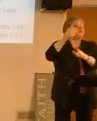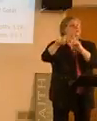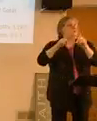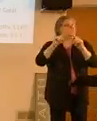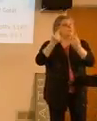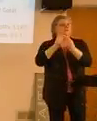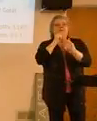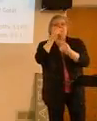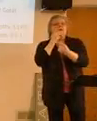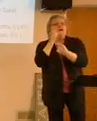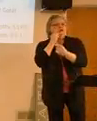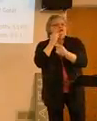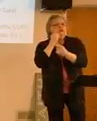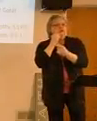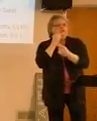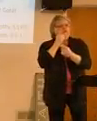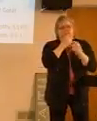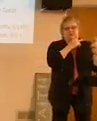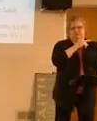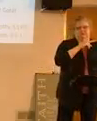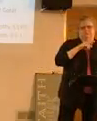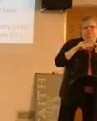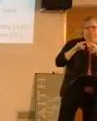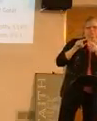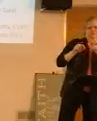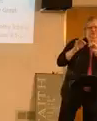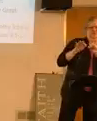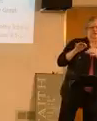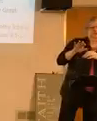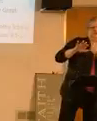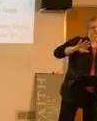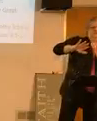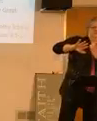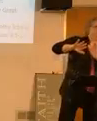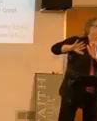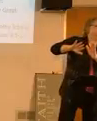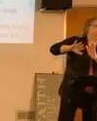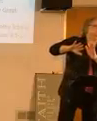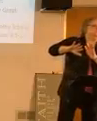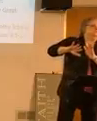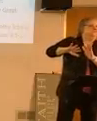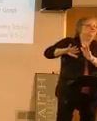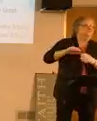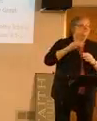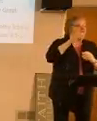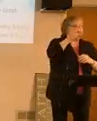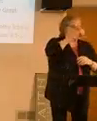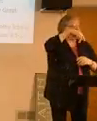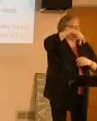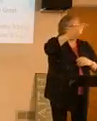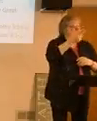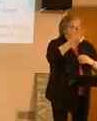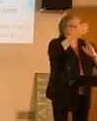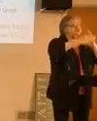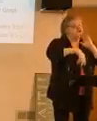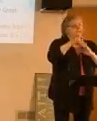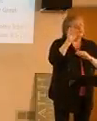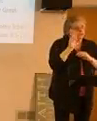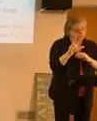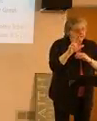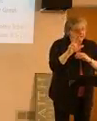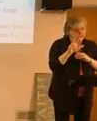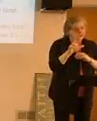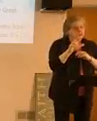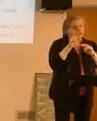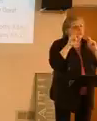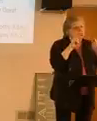And so it's kind of interesting, and that's what we want to look at today in Ephesians chapter 3, when we see